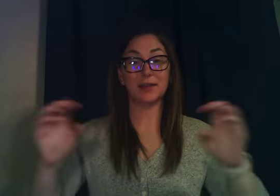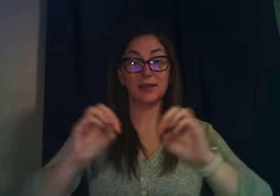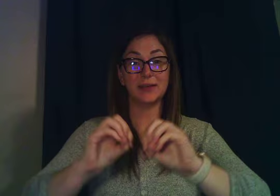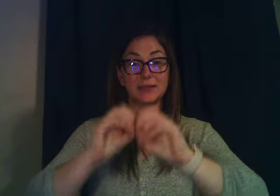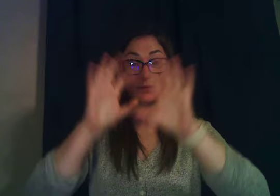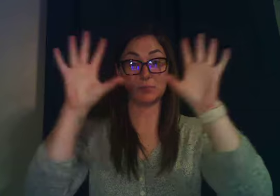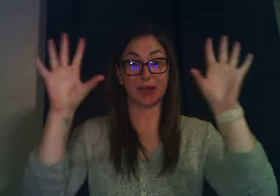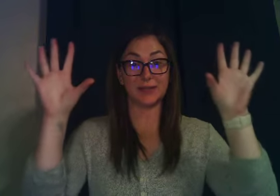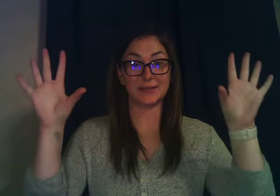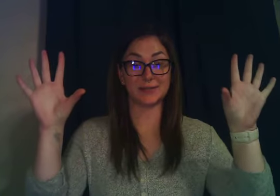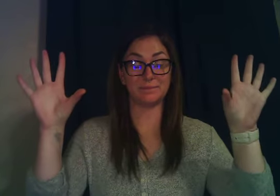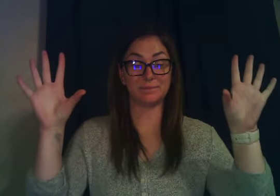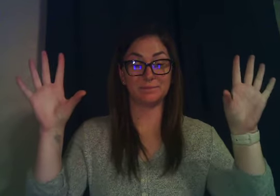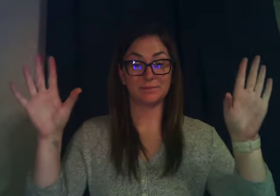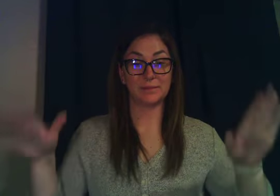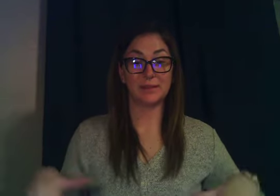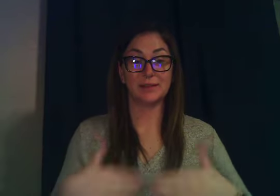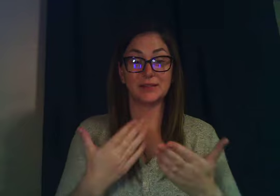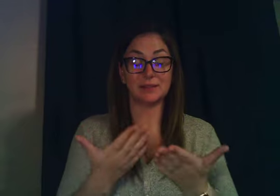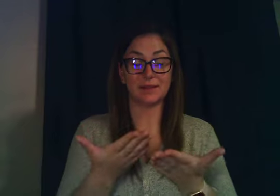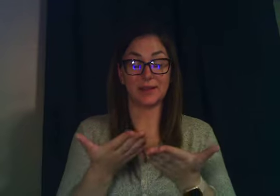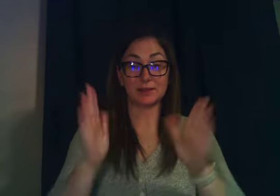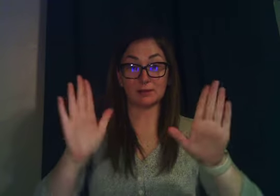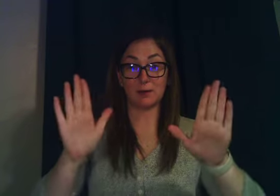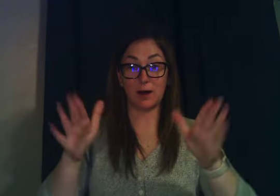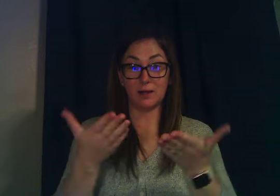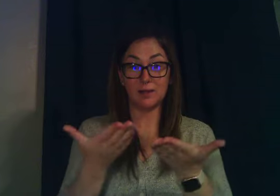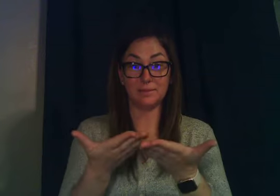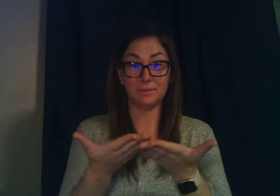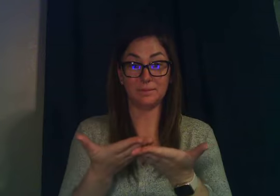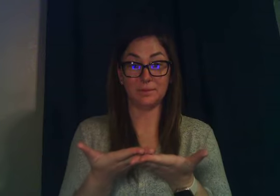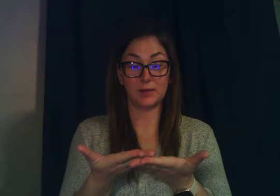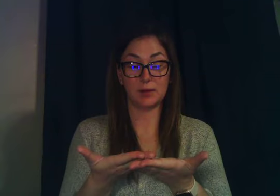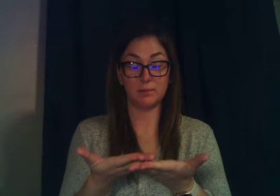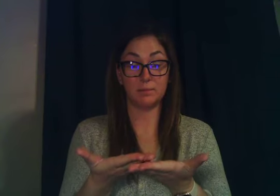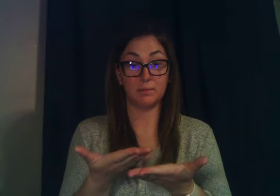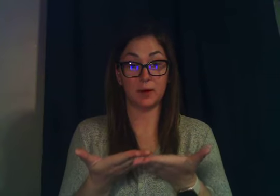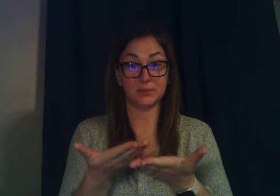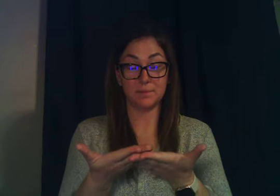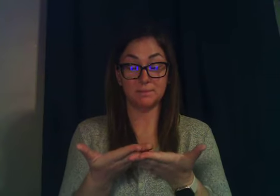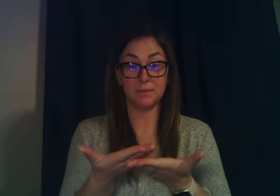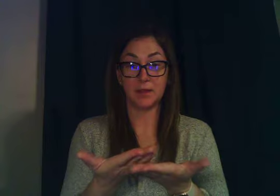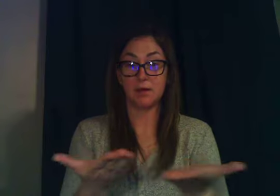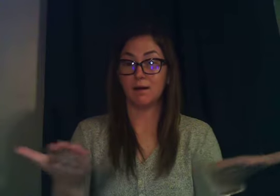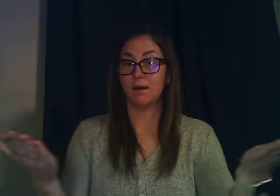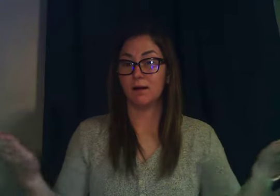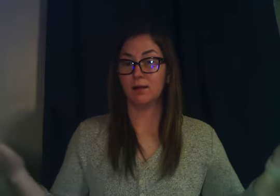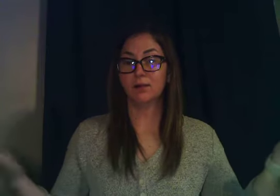is bright. Let's do that again. So all. Palms up. All